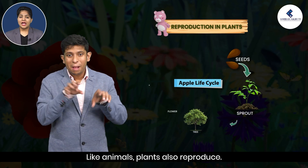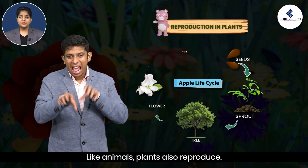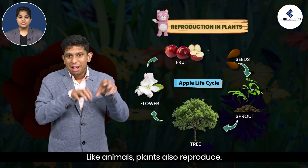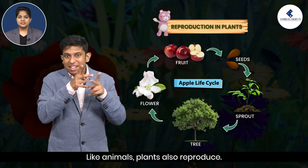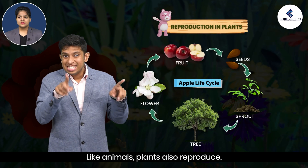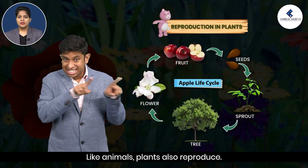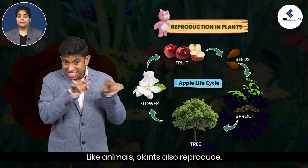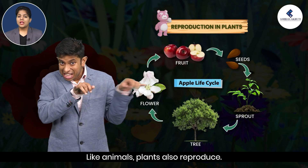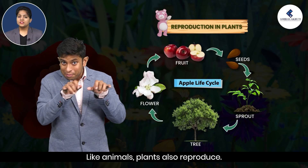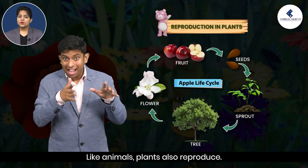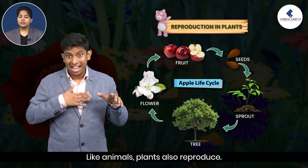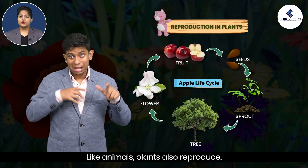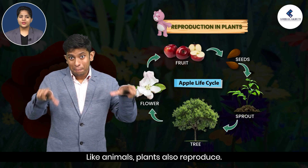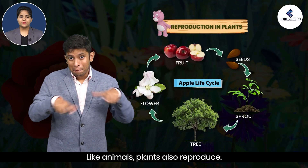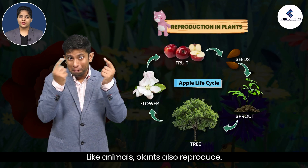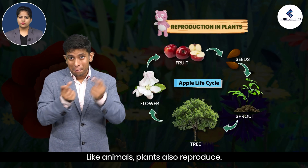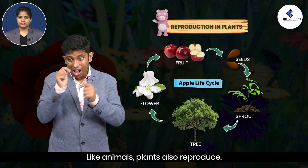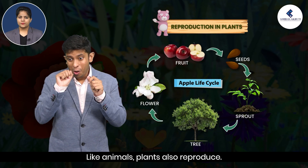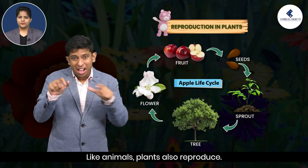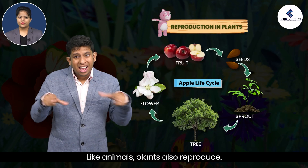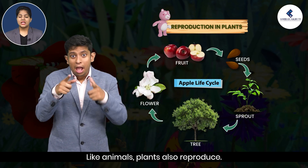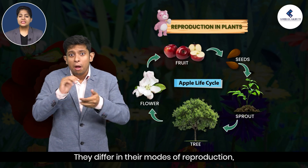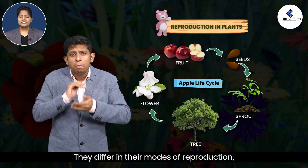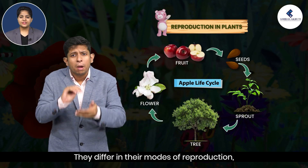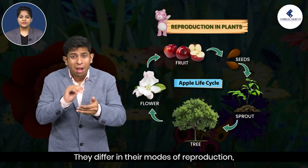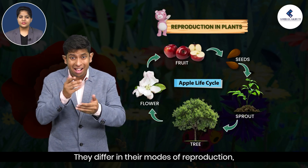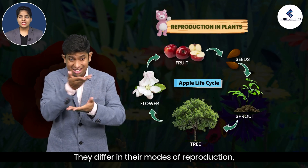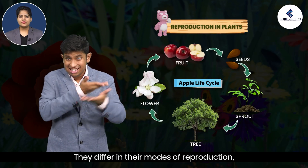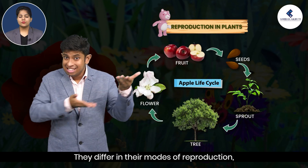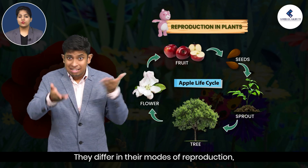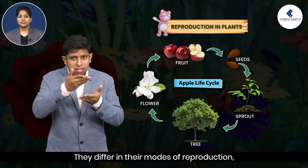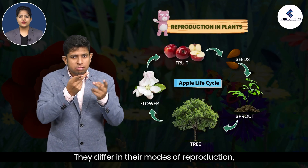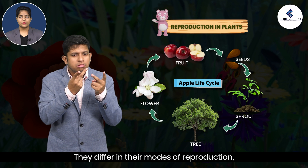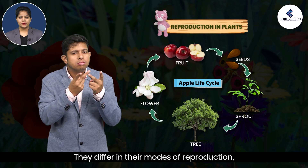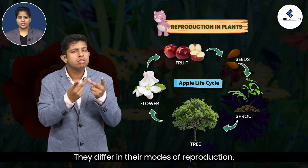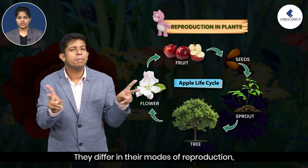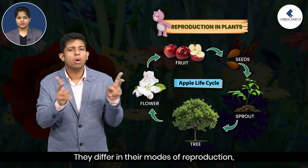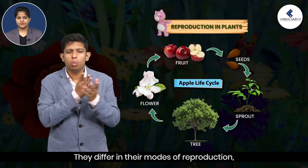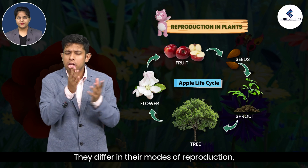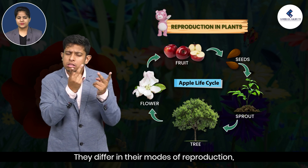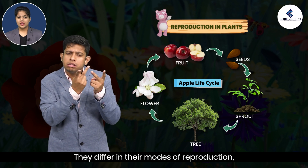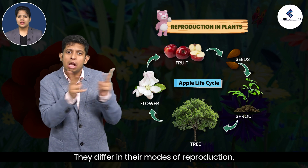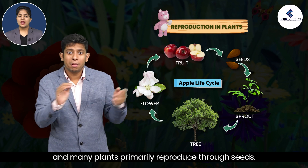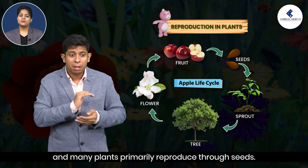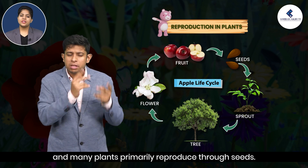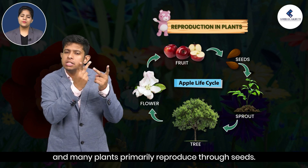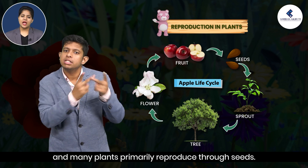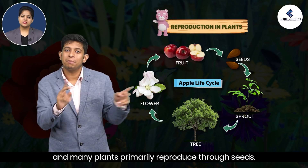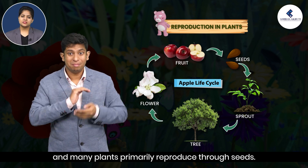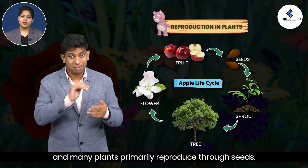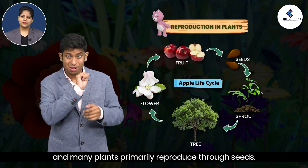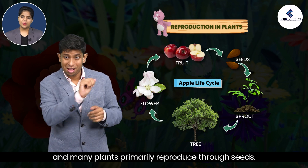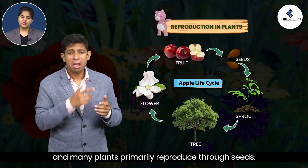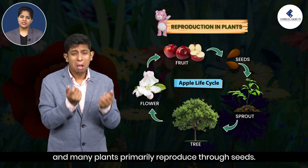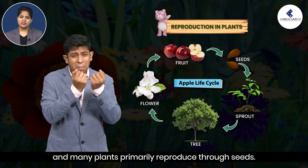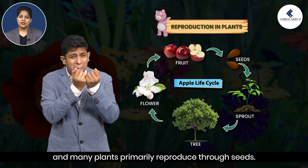Like animals, plants also reproduce. They differ in their modes of reproduction, and many